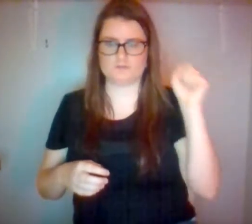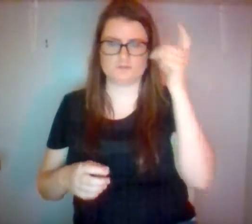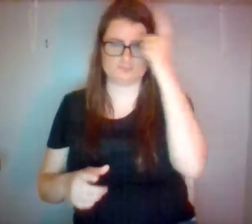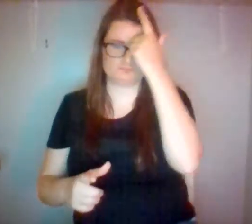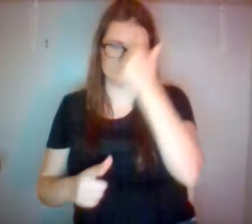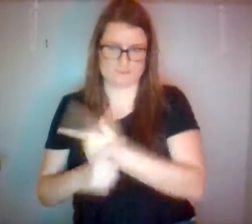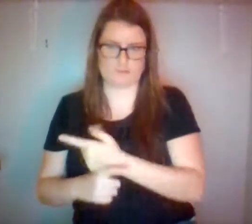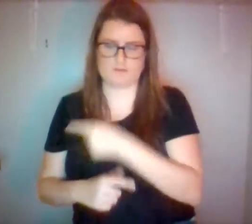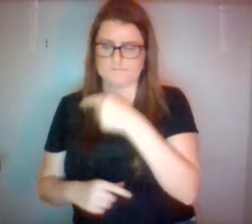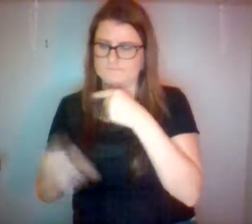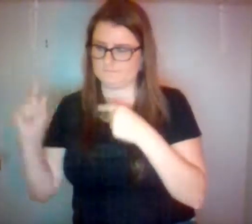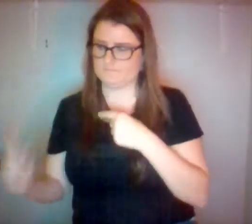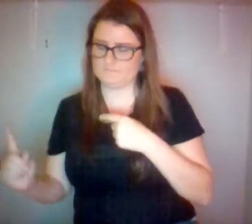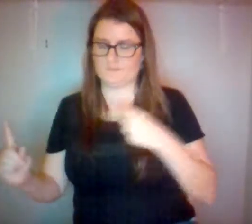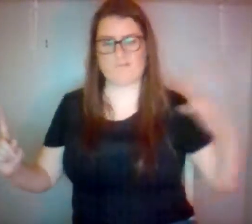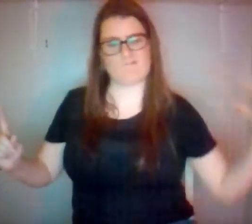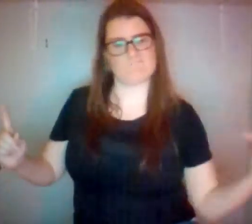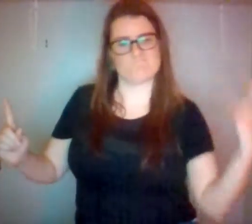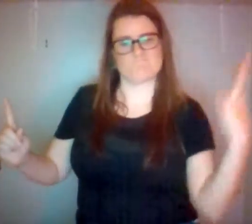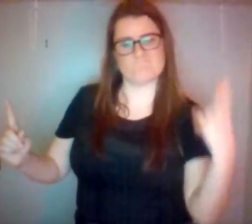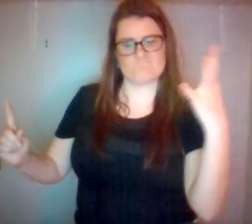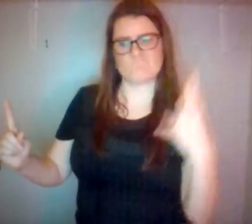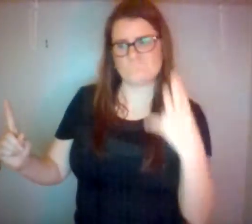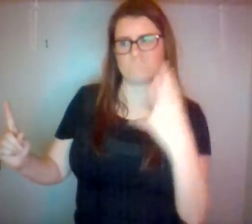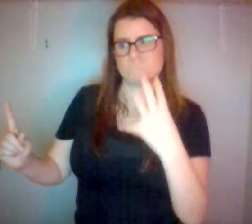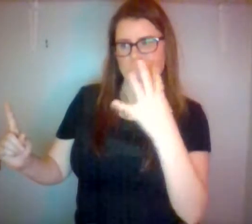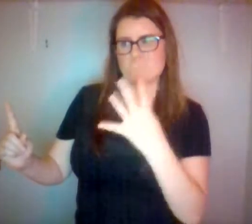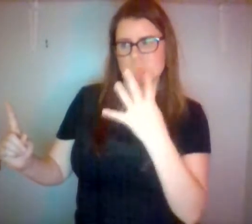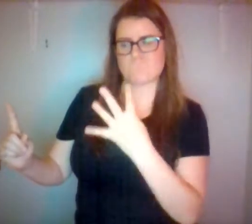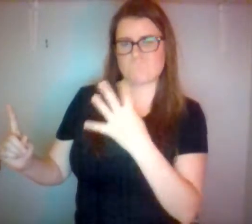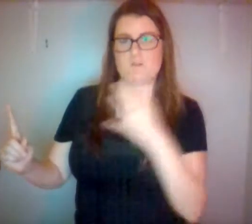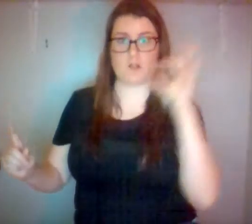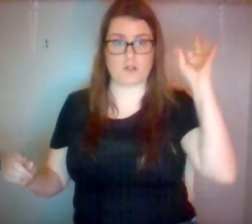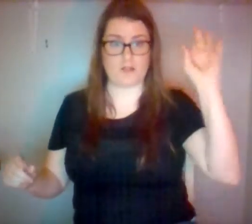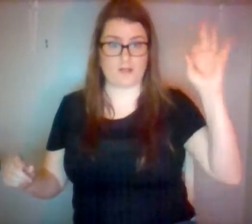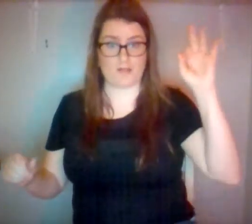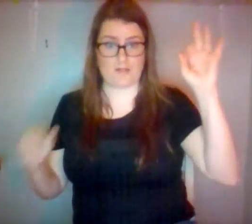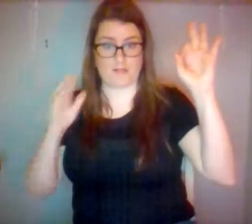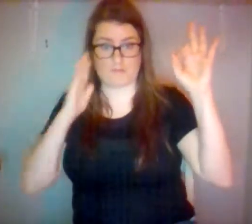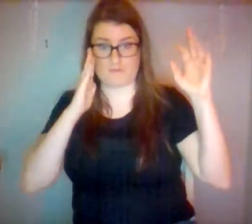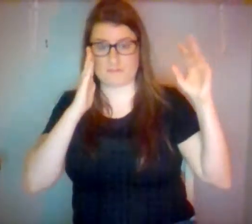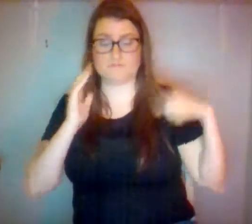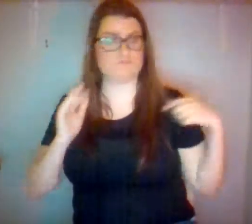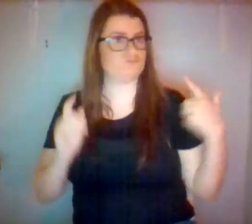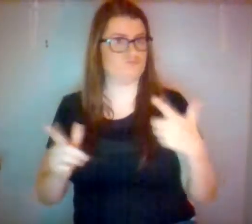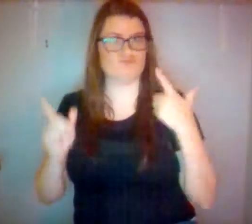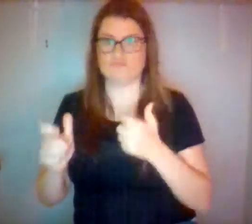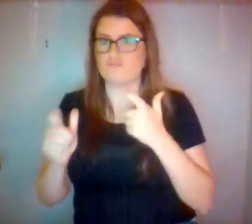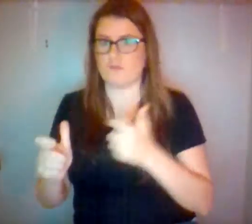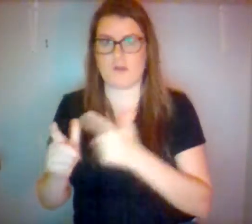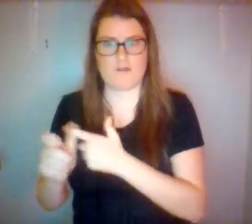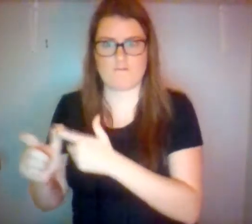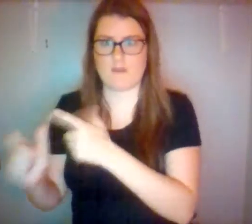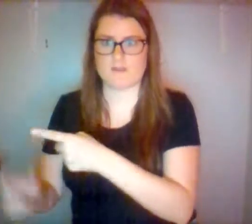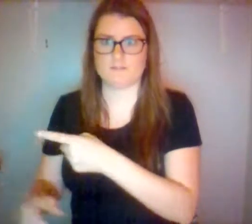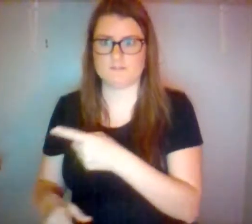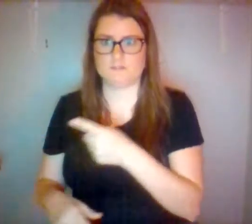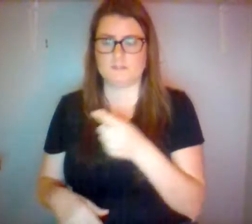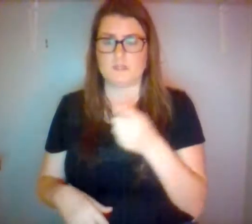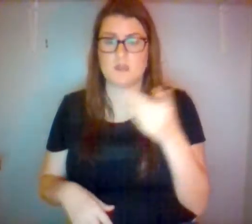that led out onto the courtyard. He was going so fast, he nearly crashed into a man coming the other way. It was Annas, his wife's father. He